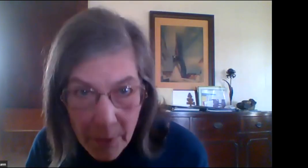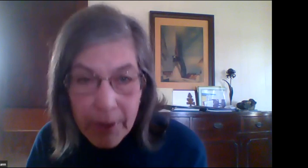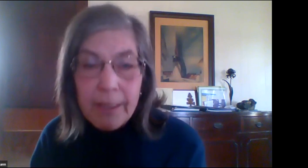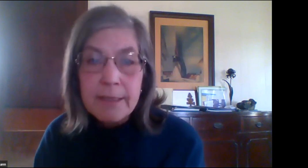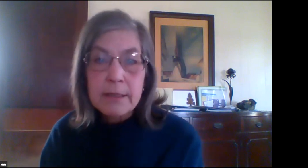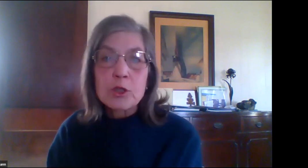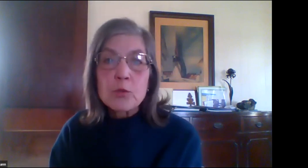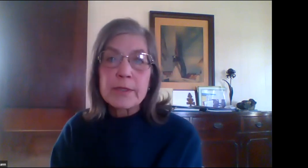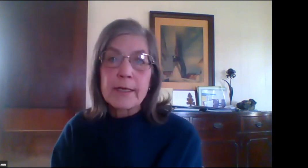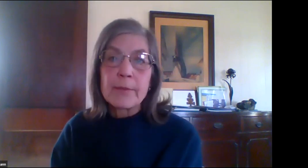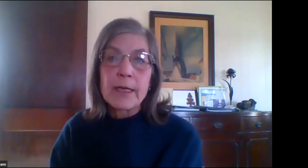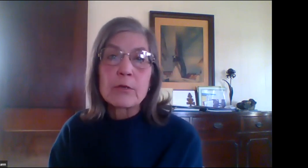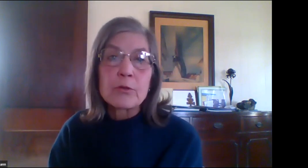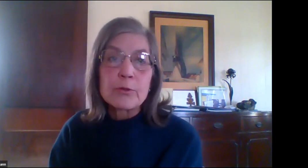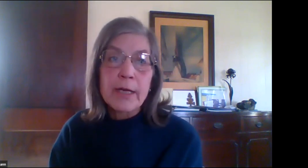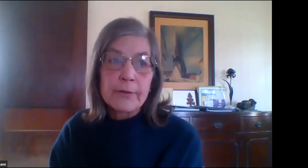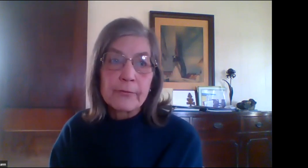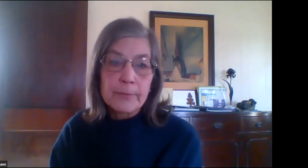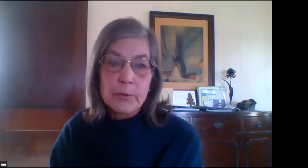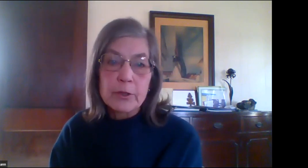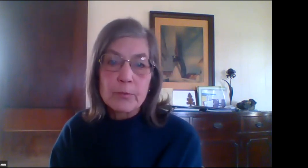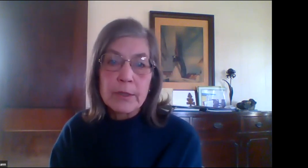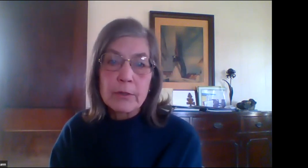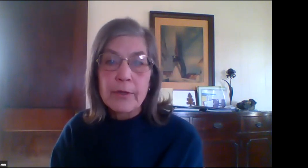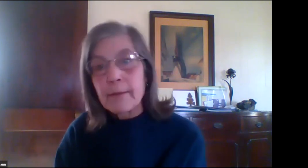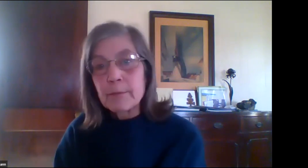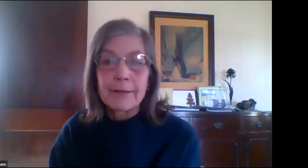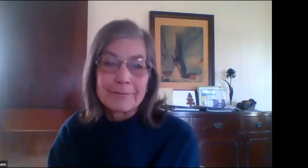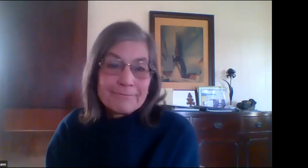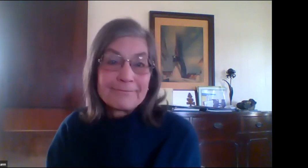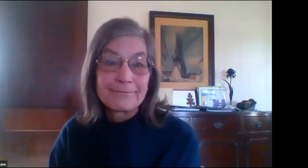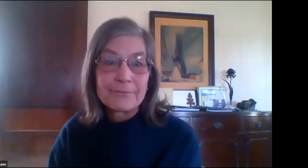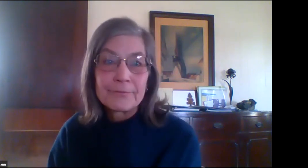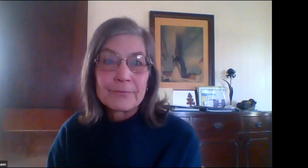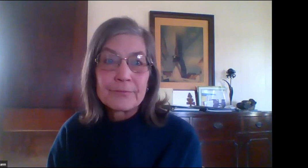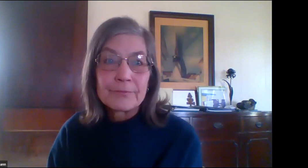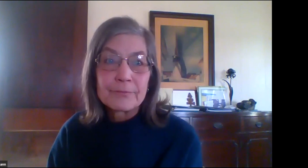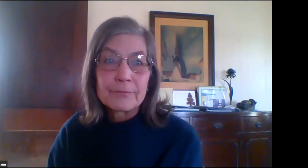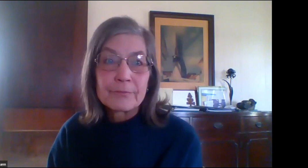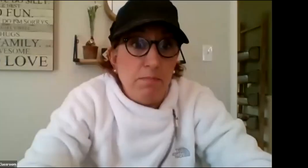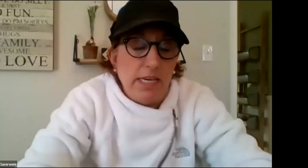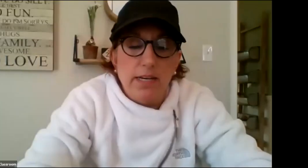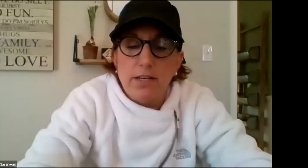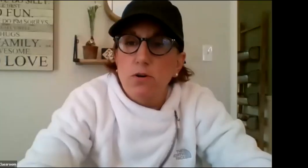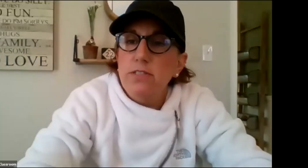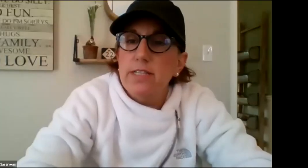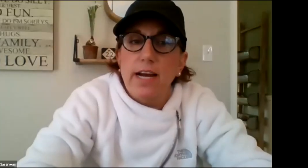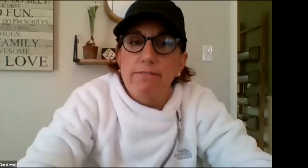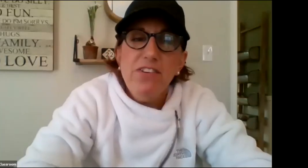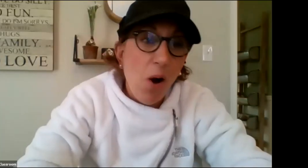think that's a Zoom setup, and I don't know who's got the flip switch, me or them. Interesting. Probably me as host, and I have no